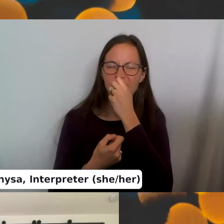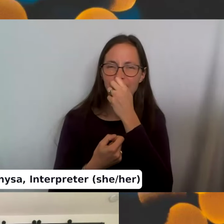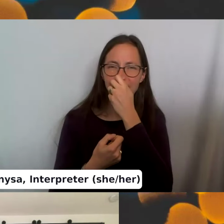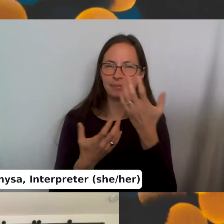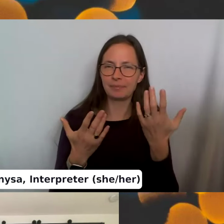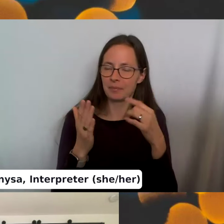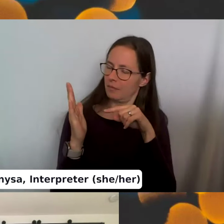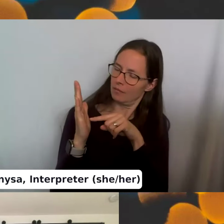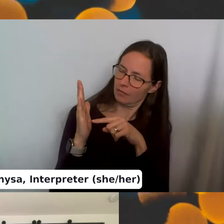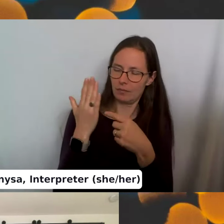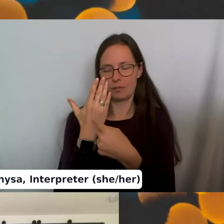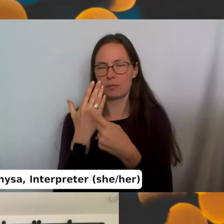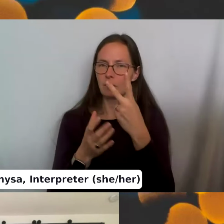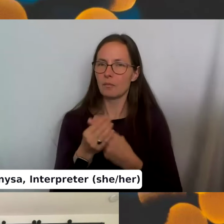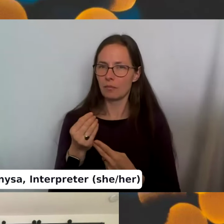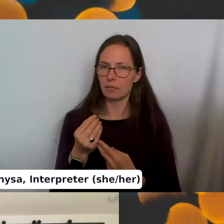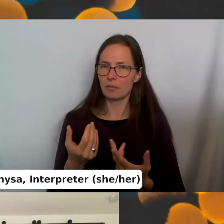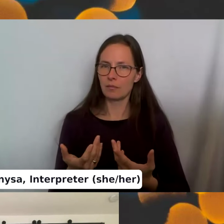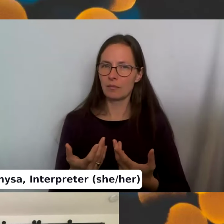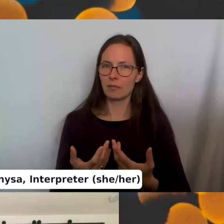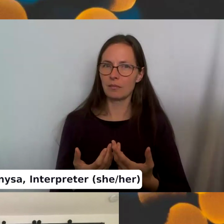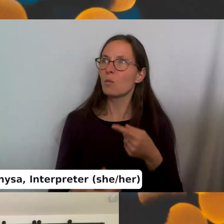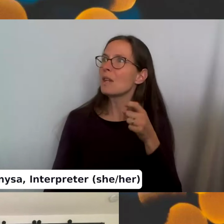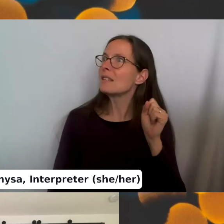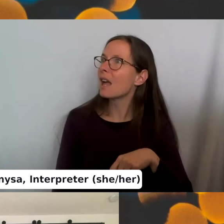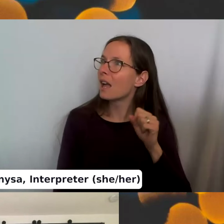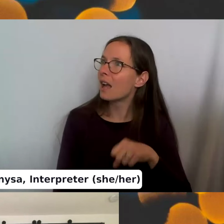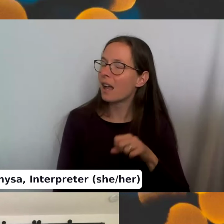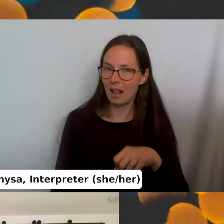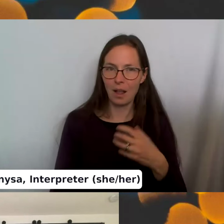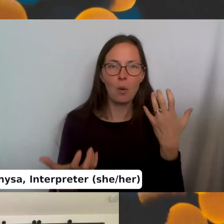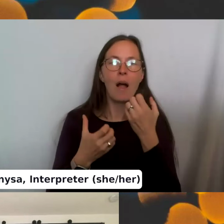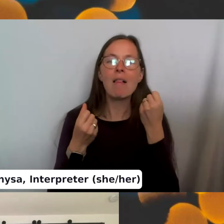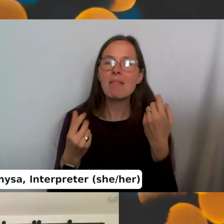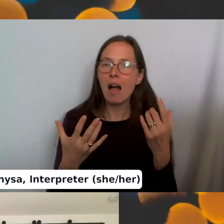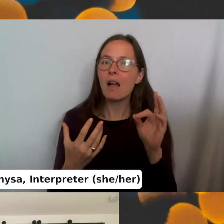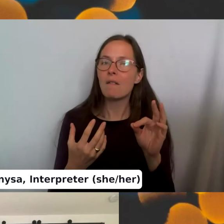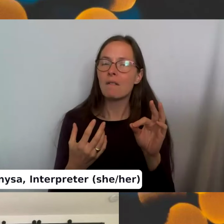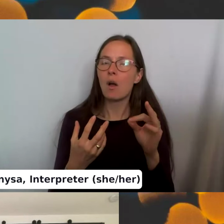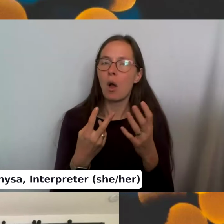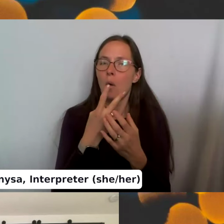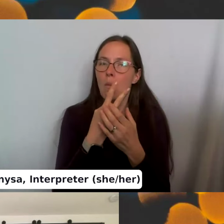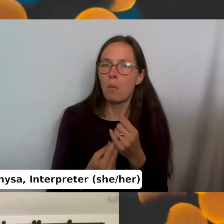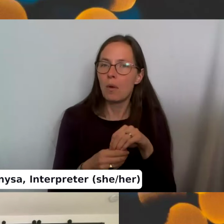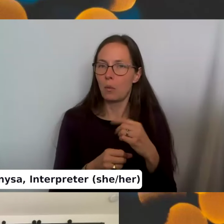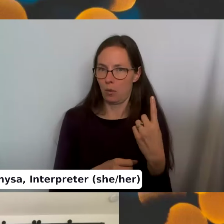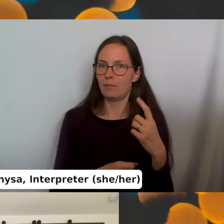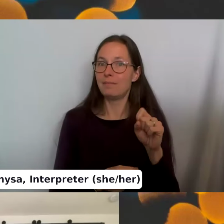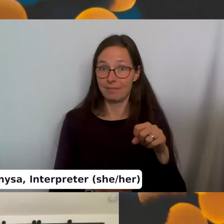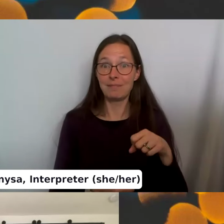two-sided pieces of that dialectical, I guess, Yeah, a lot of polarities. yeah, yeah.